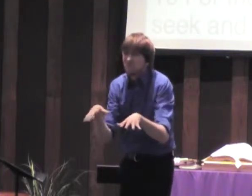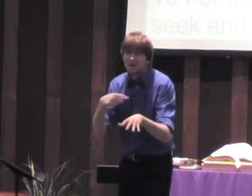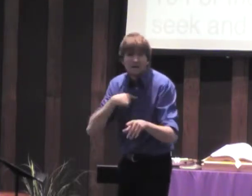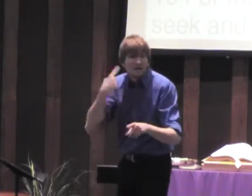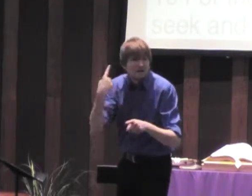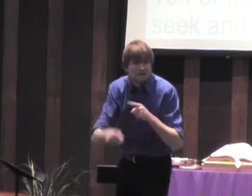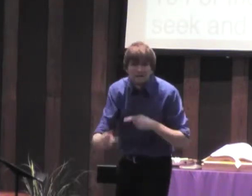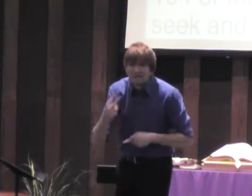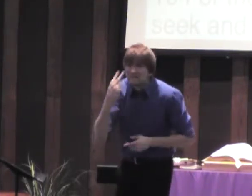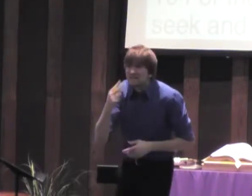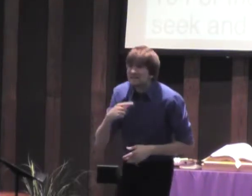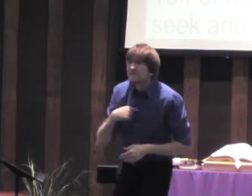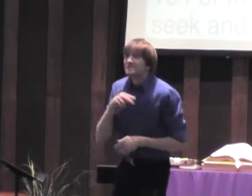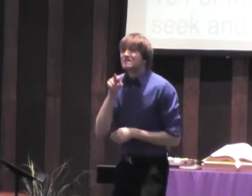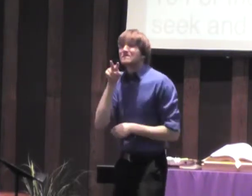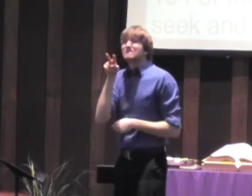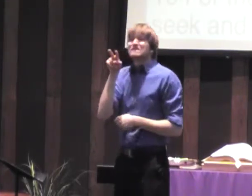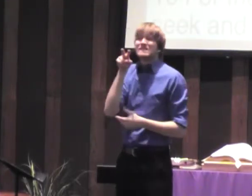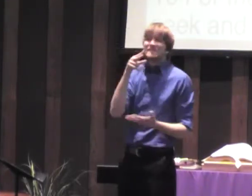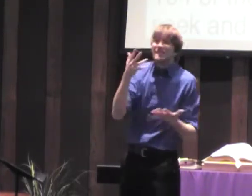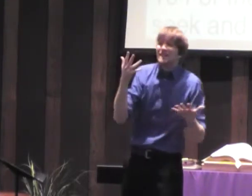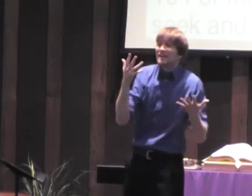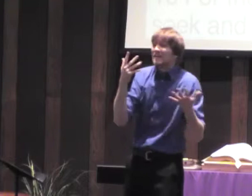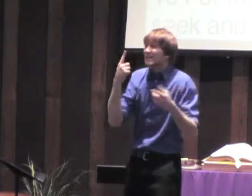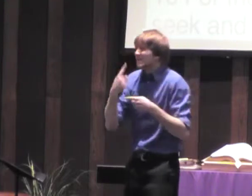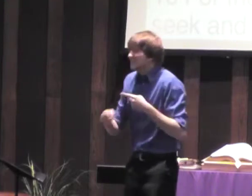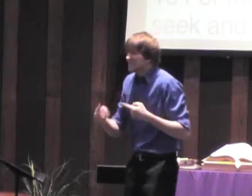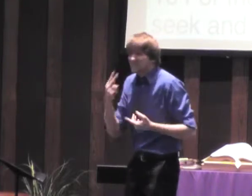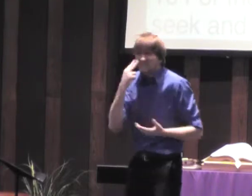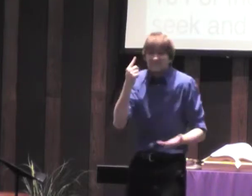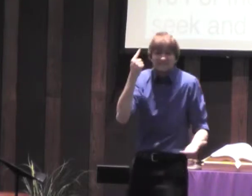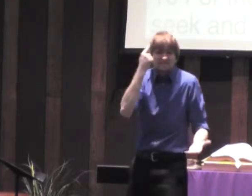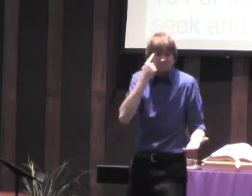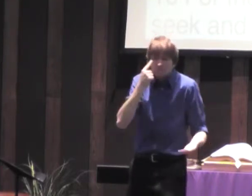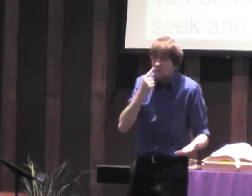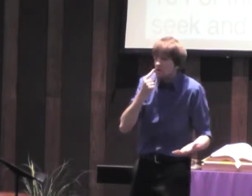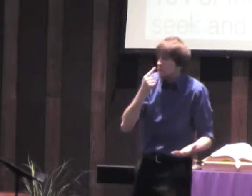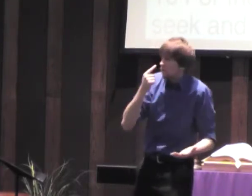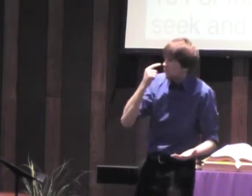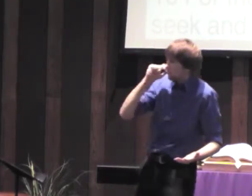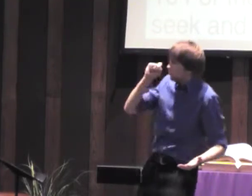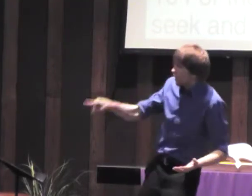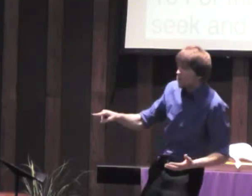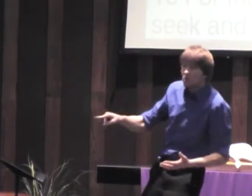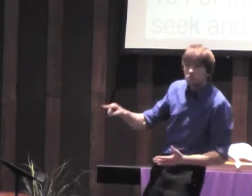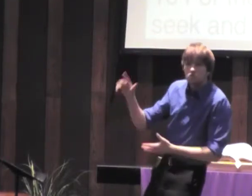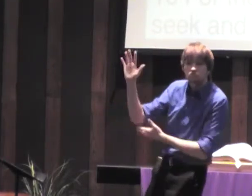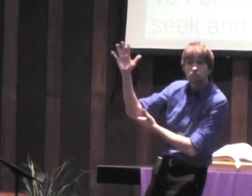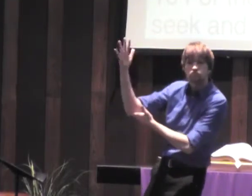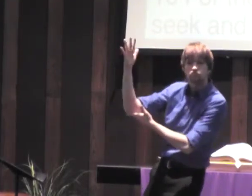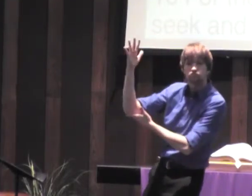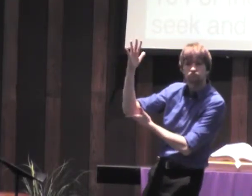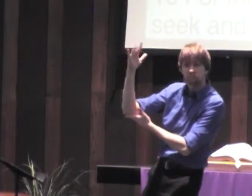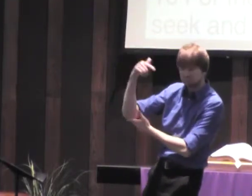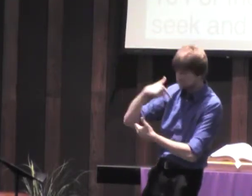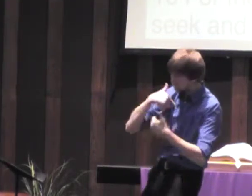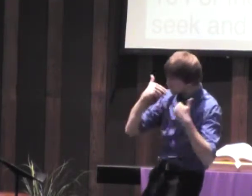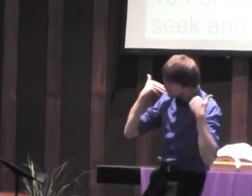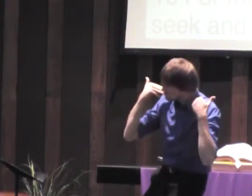And there were people, crowds of people everywhere. And I couldn't see over them. And I just thought, I've got to see